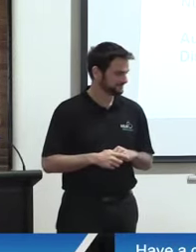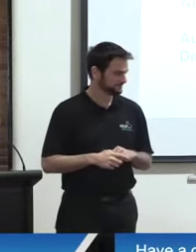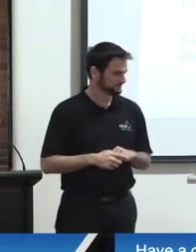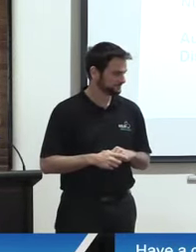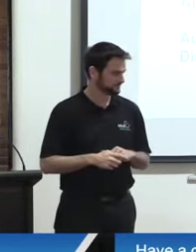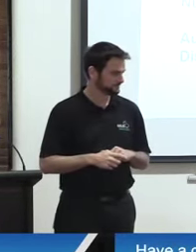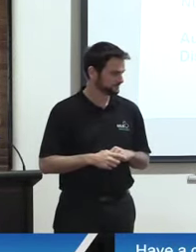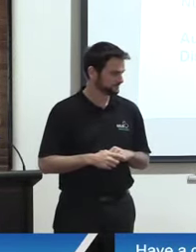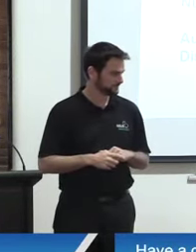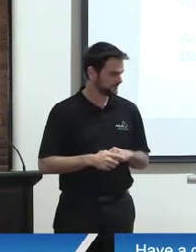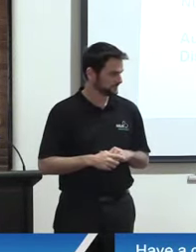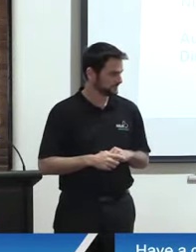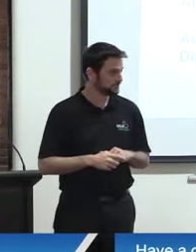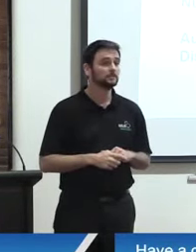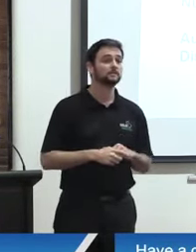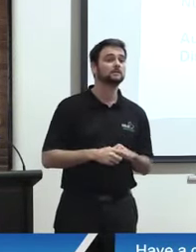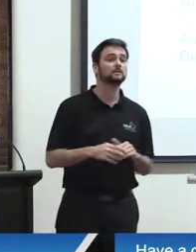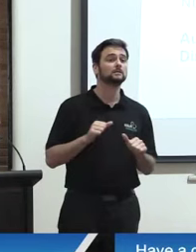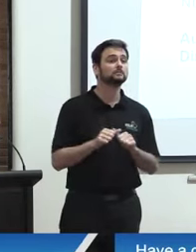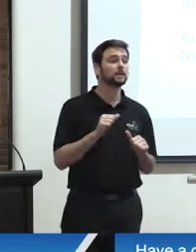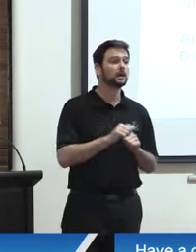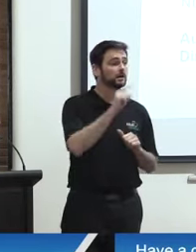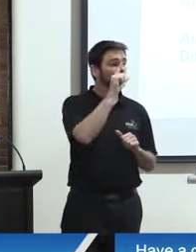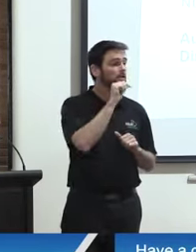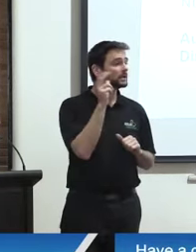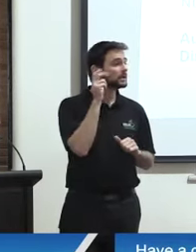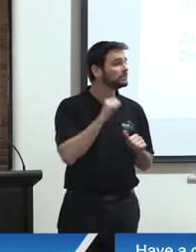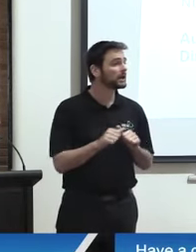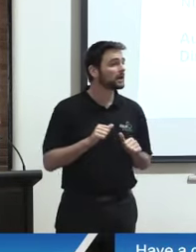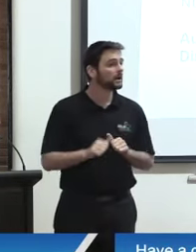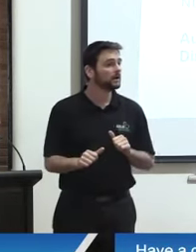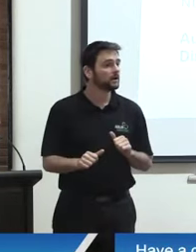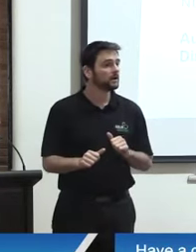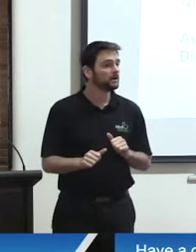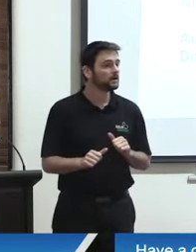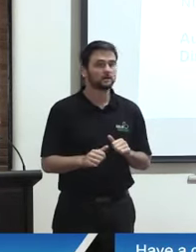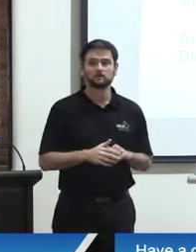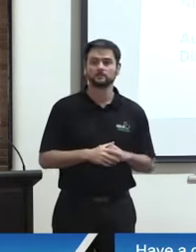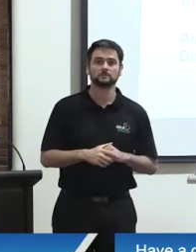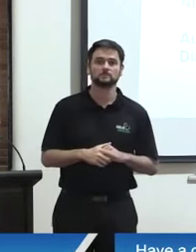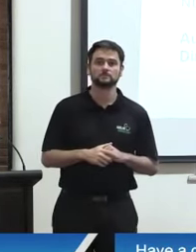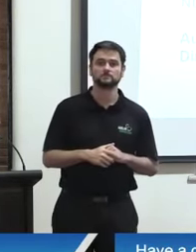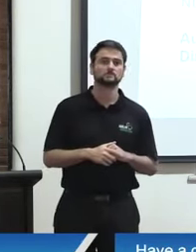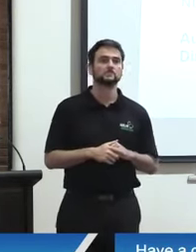Excellent. Is that better or worse? Not sure.